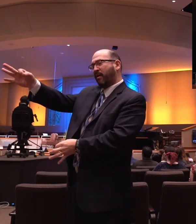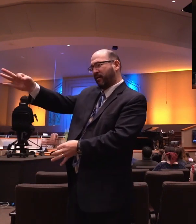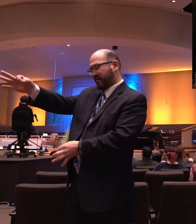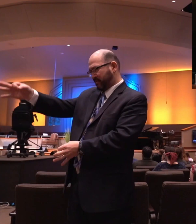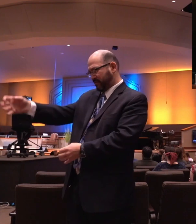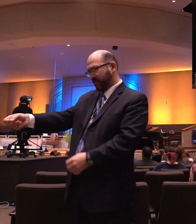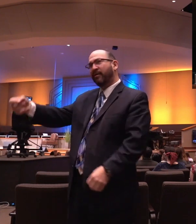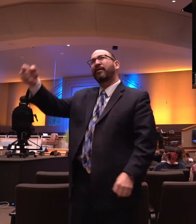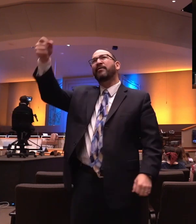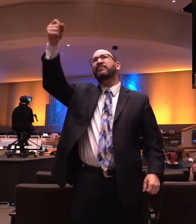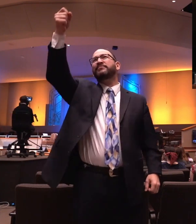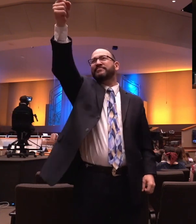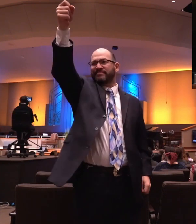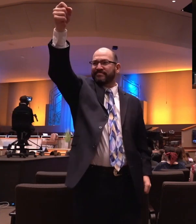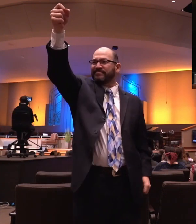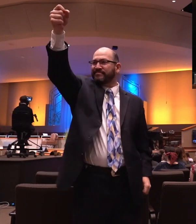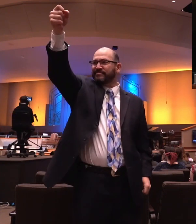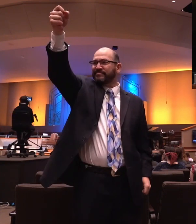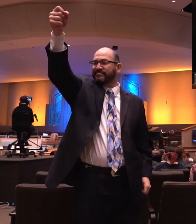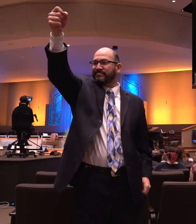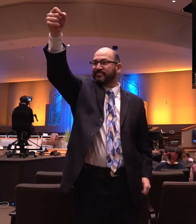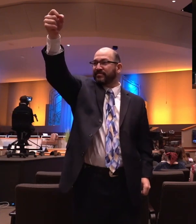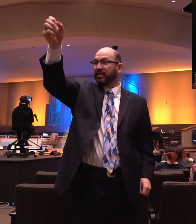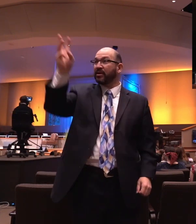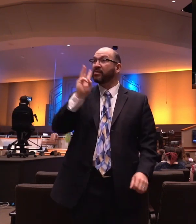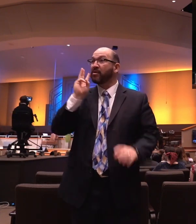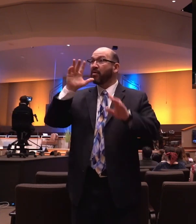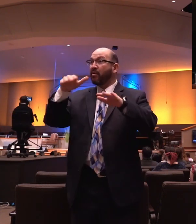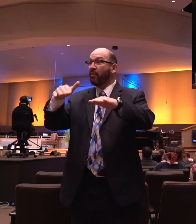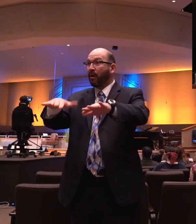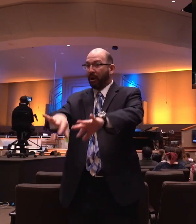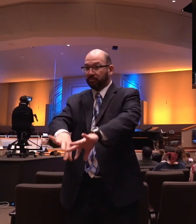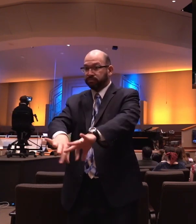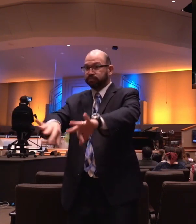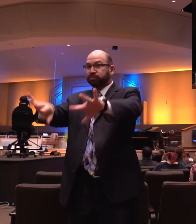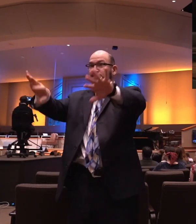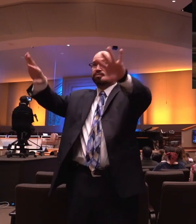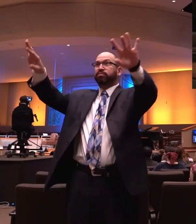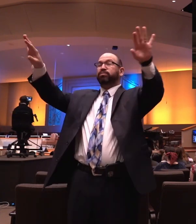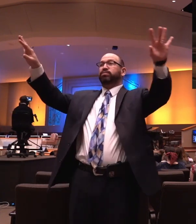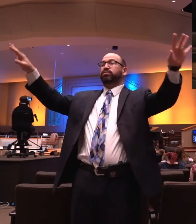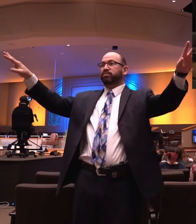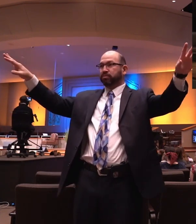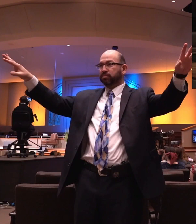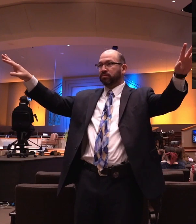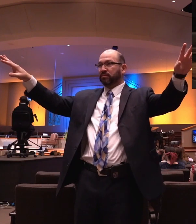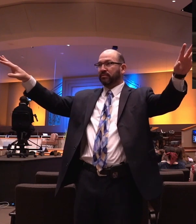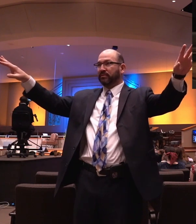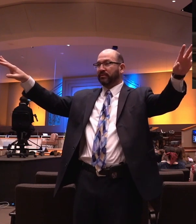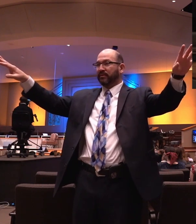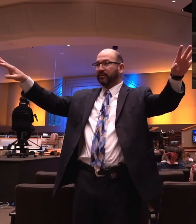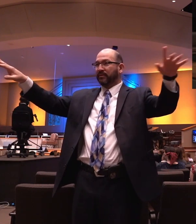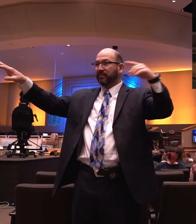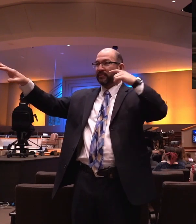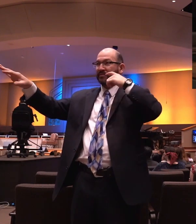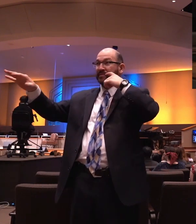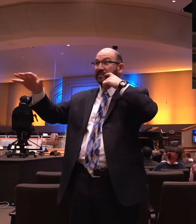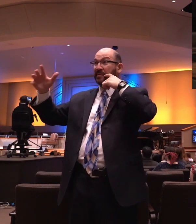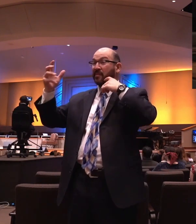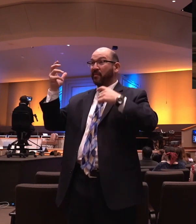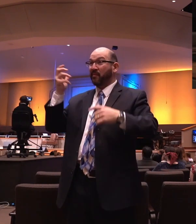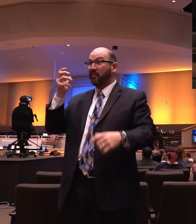Moses held out his rod and the waters of the Red Sea parted. By the way, that's a fairly